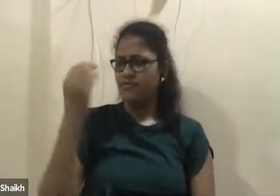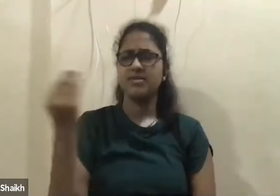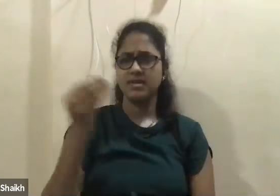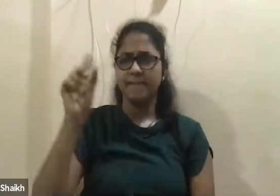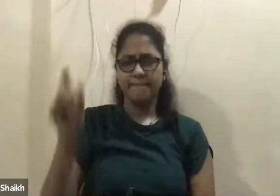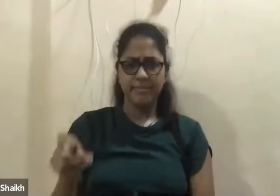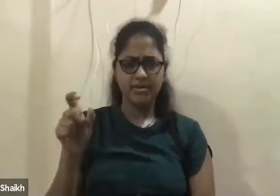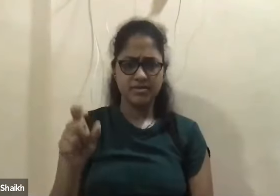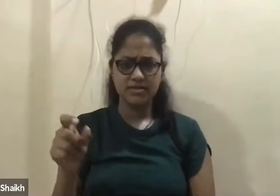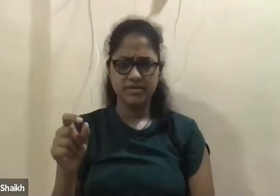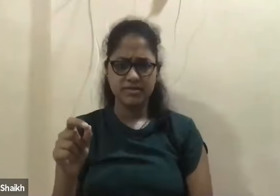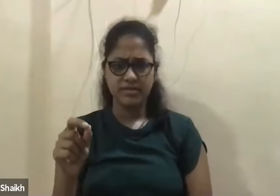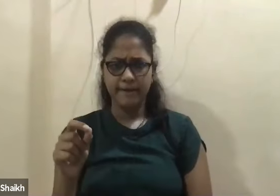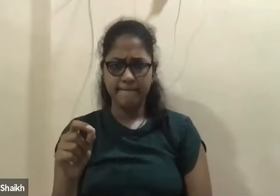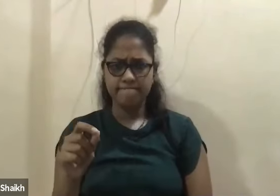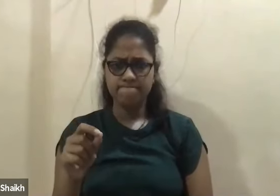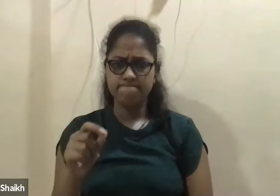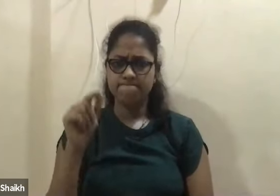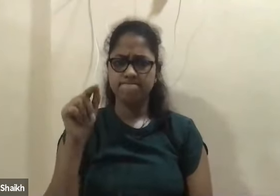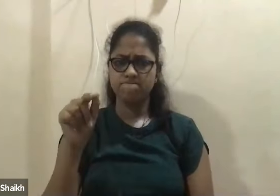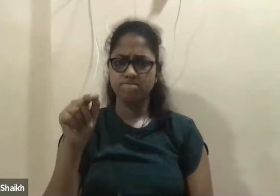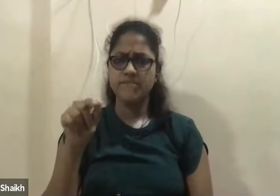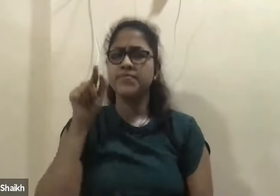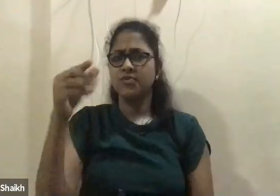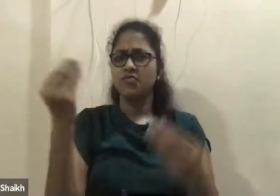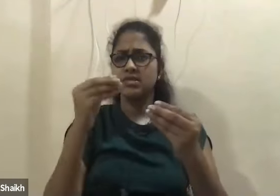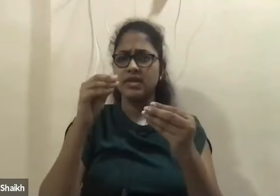those who will be the joint members of that account,